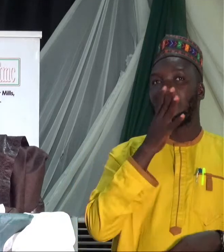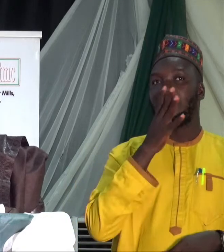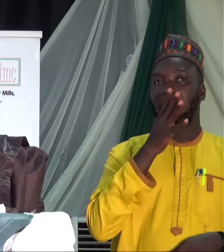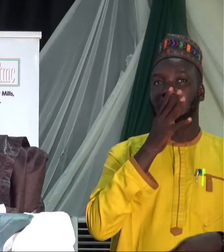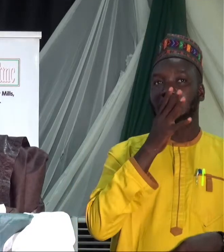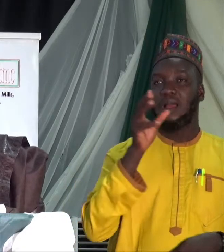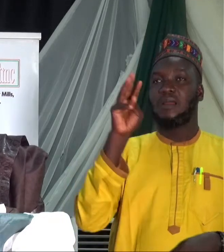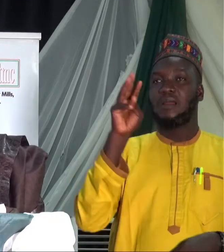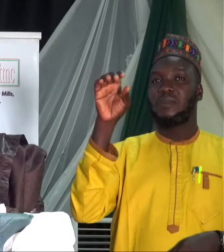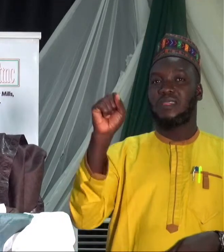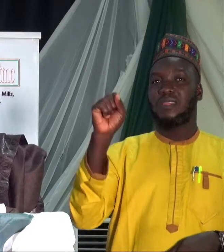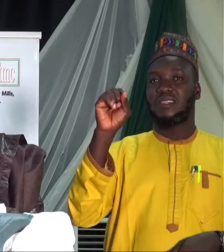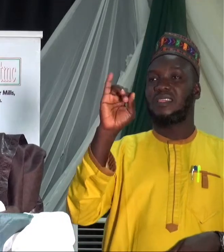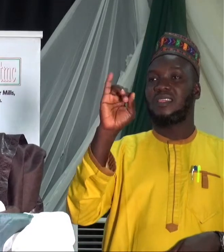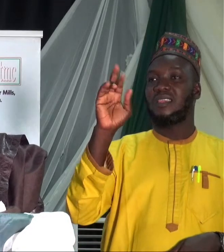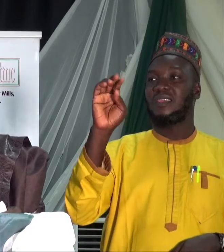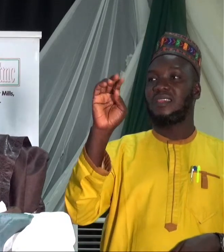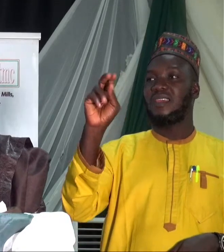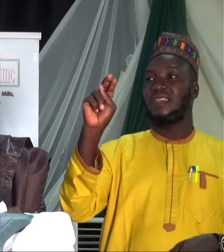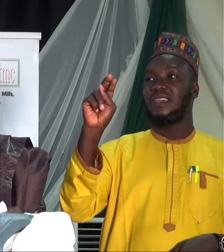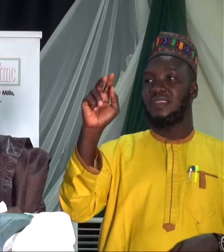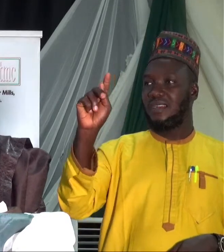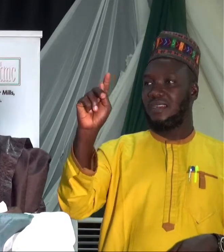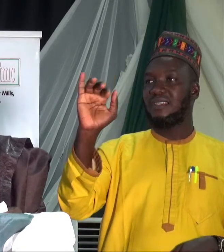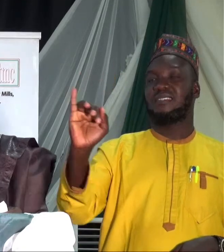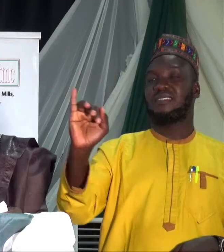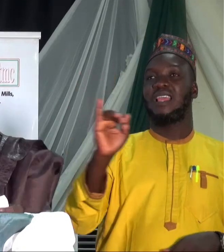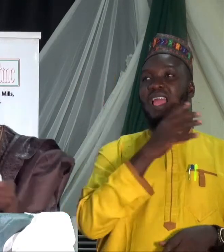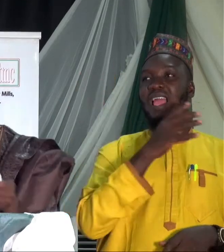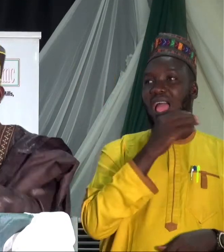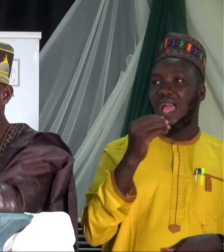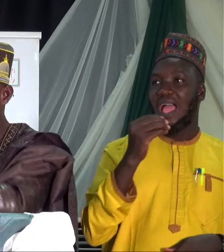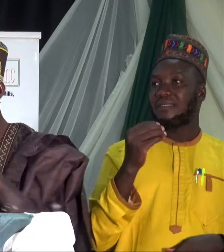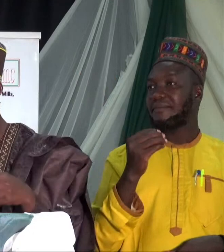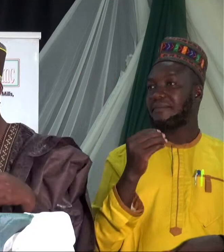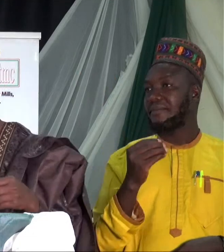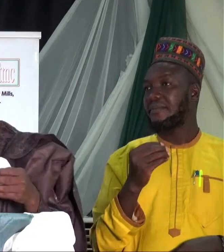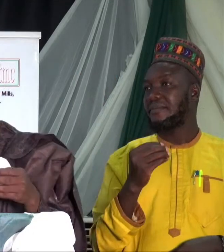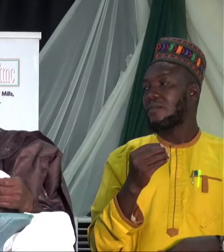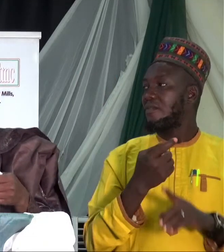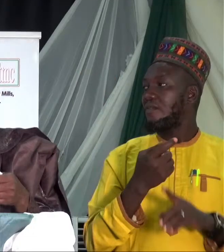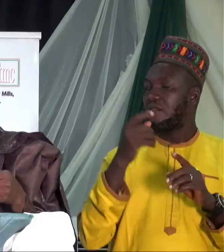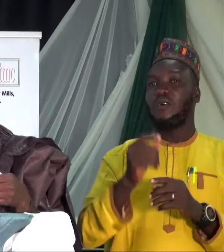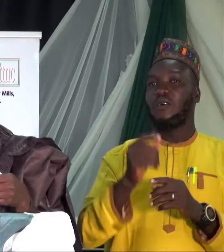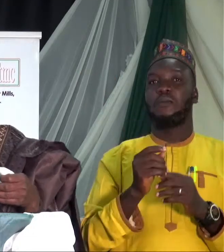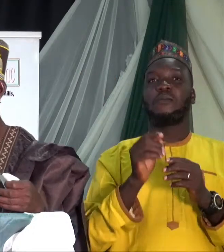ati Mrs. Afis Latifa, lati ilu Fashola.